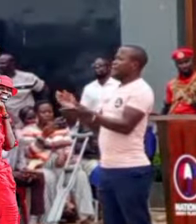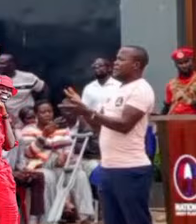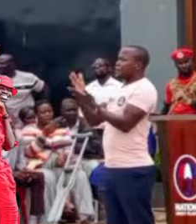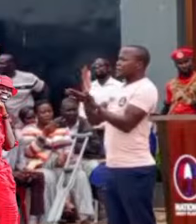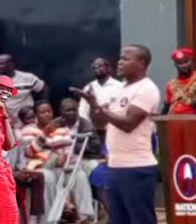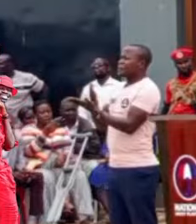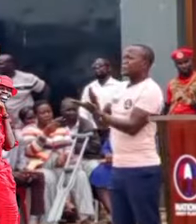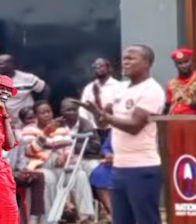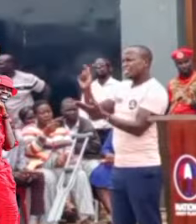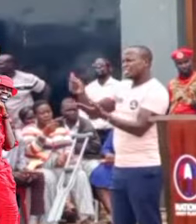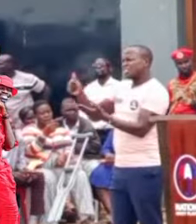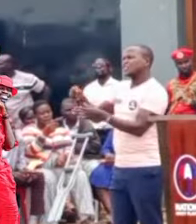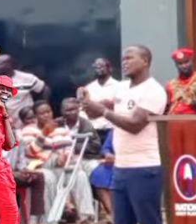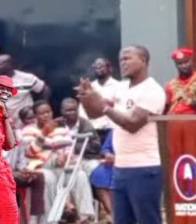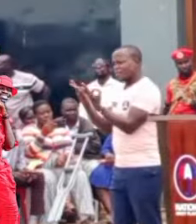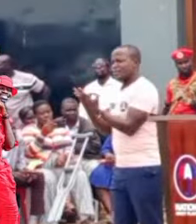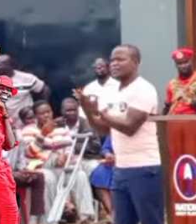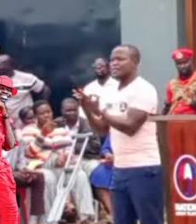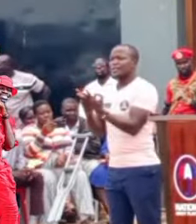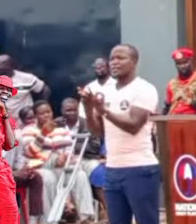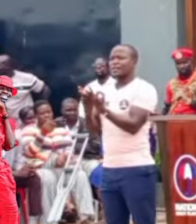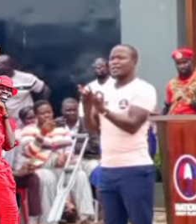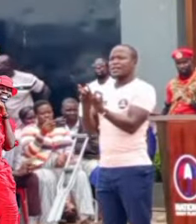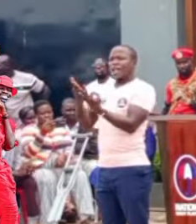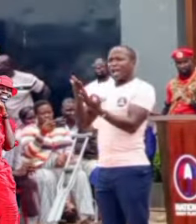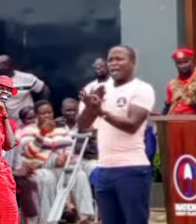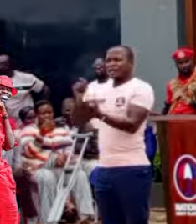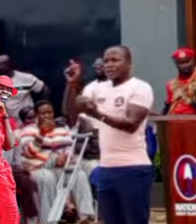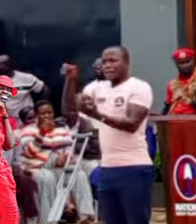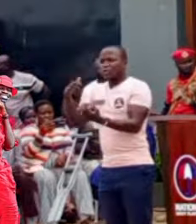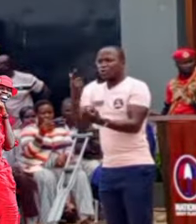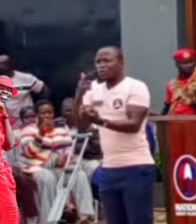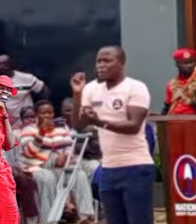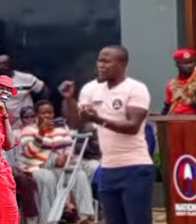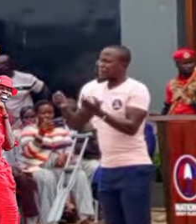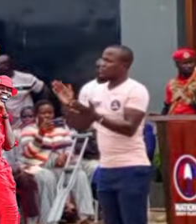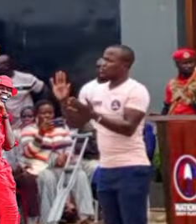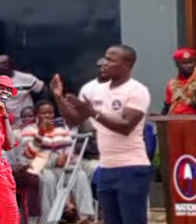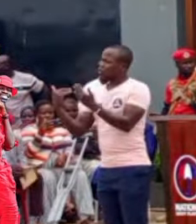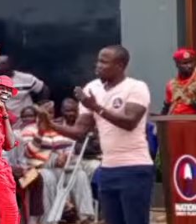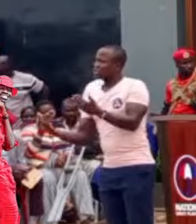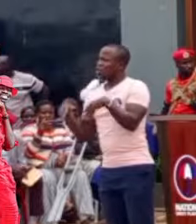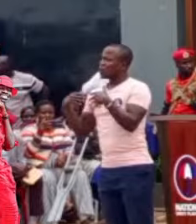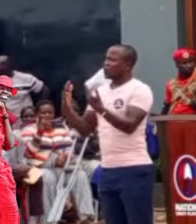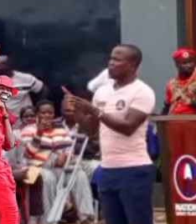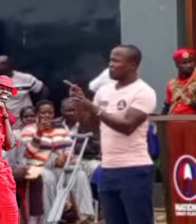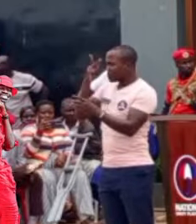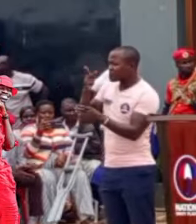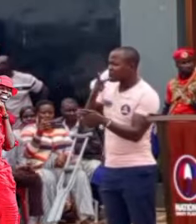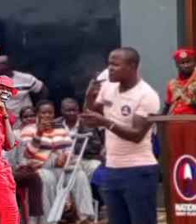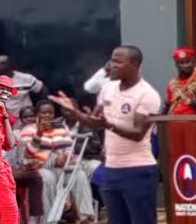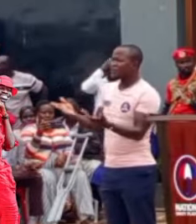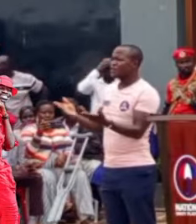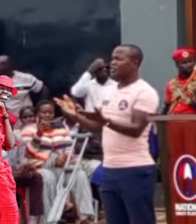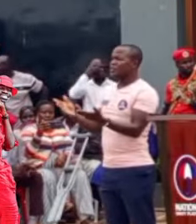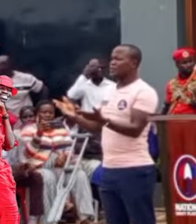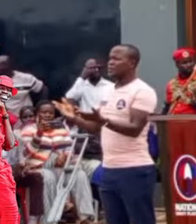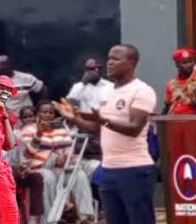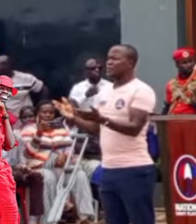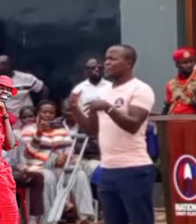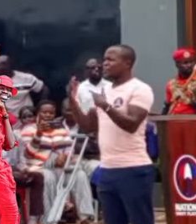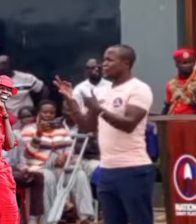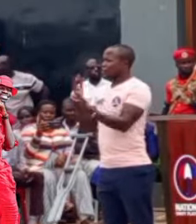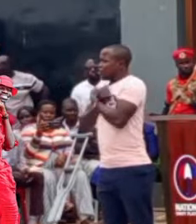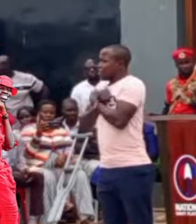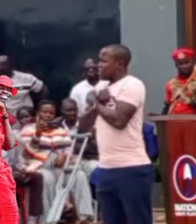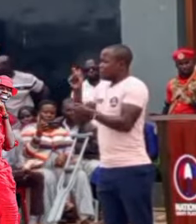because every family has somebody, could be your child, could be your parent, could be your brother. And if you don't have